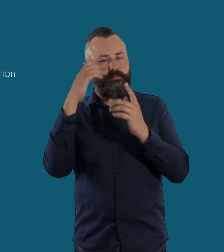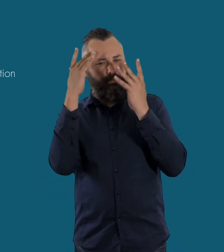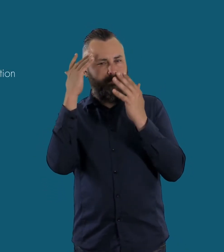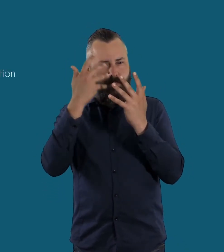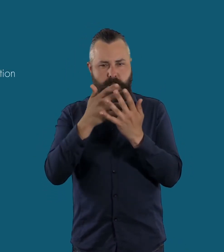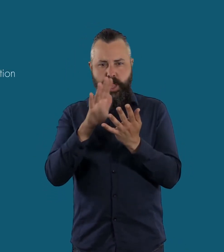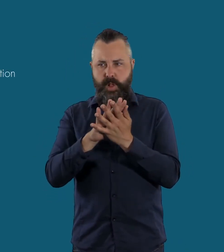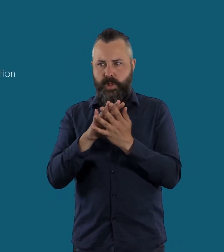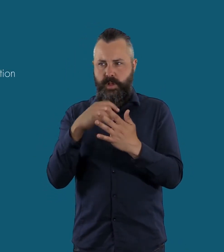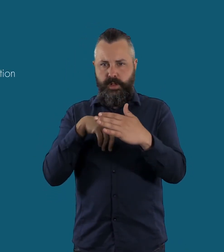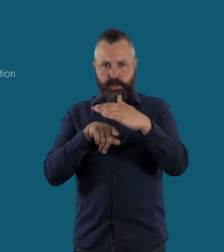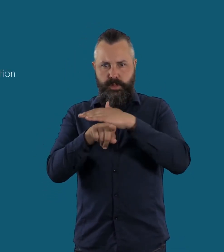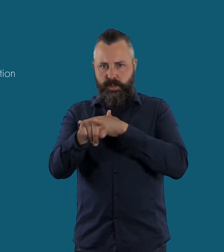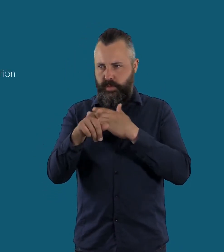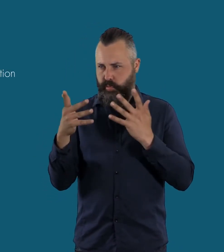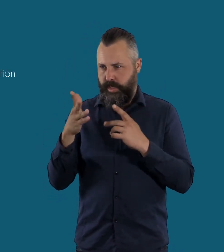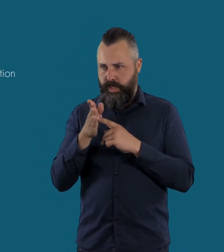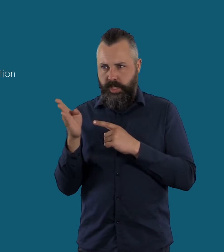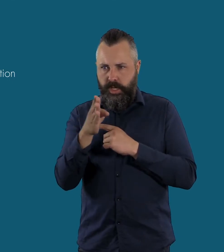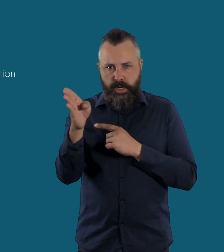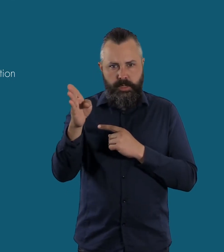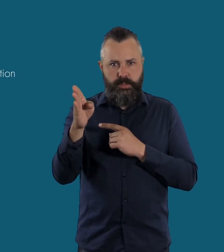8. Think about and prepare for evacuation.